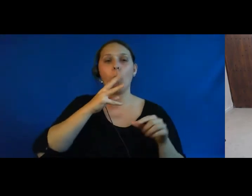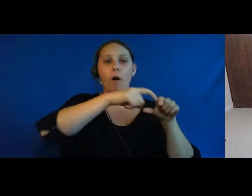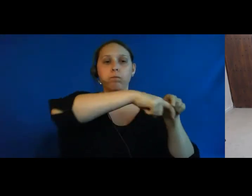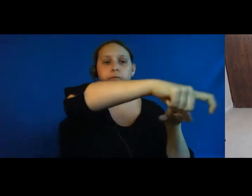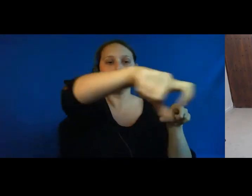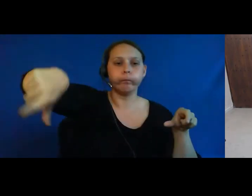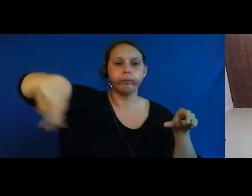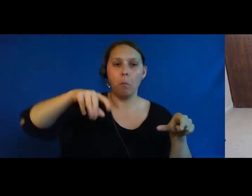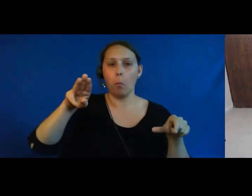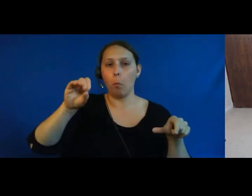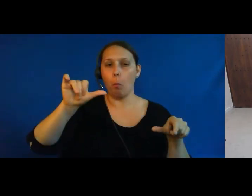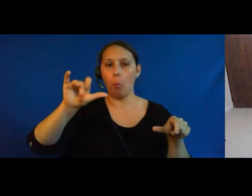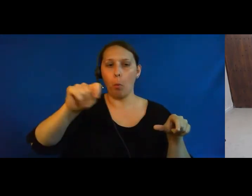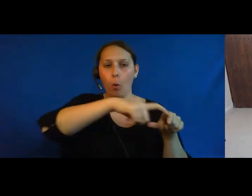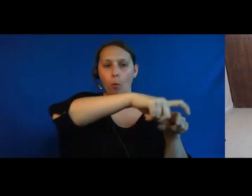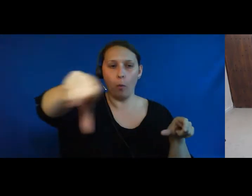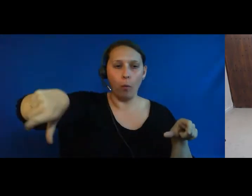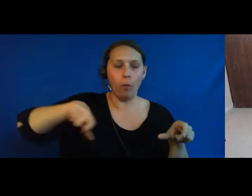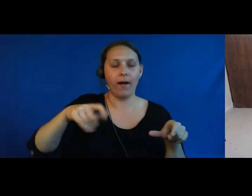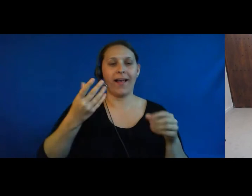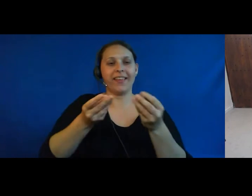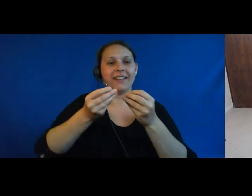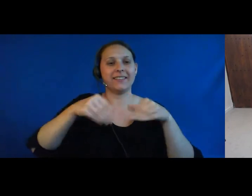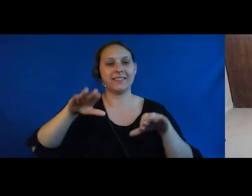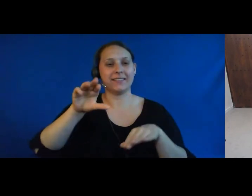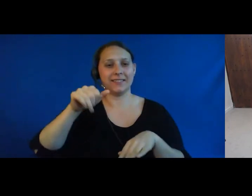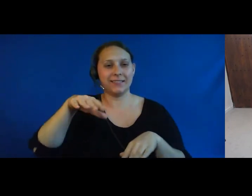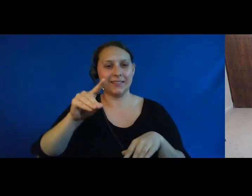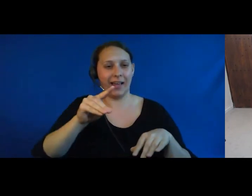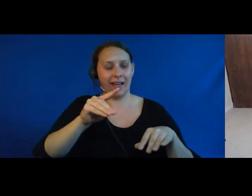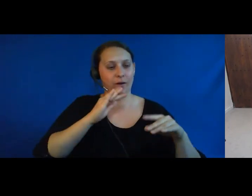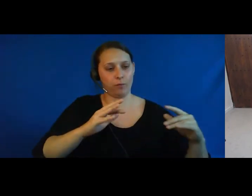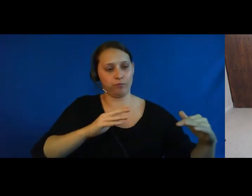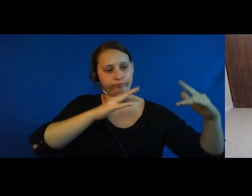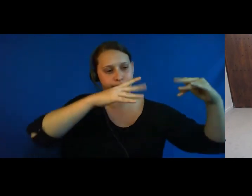trap in it, or a sand pit, so we can see what passes through